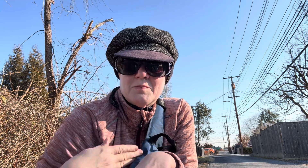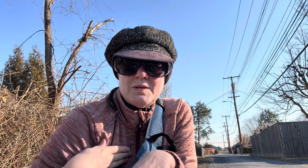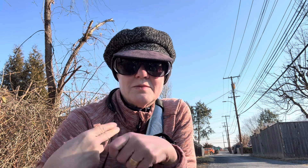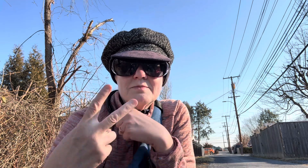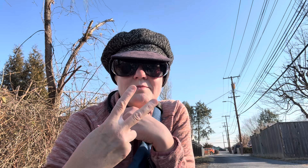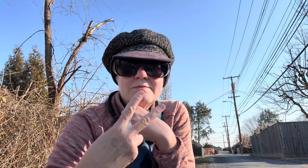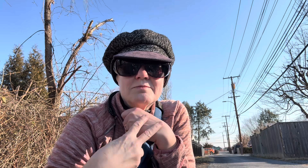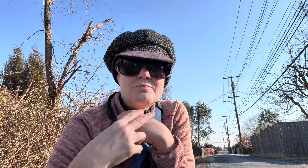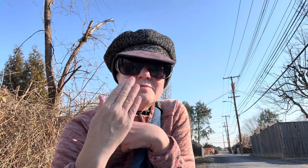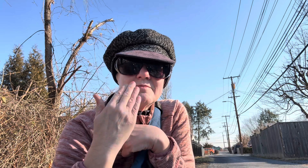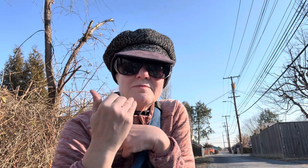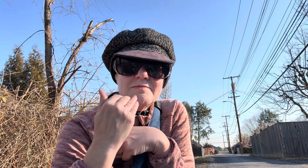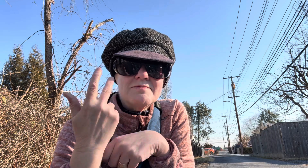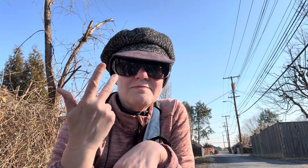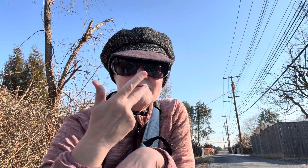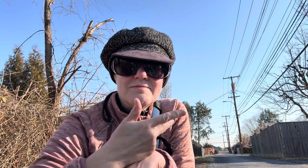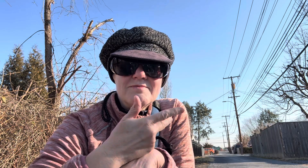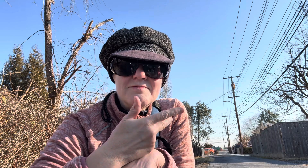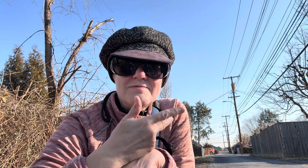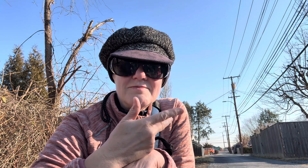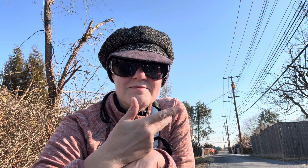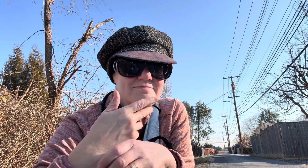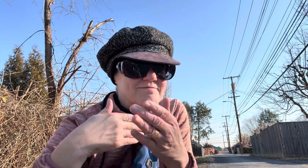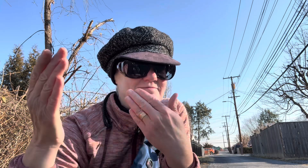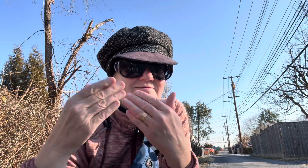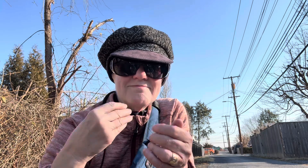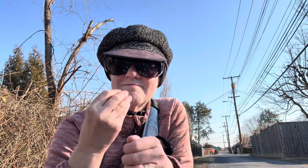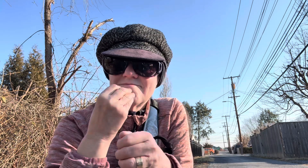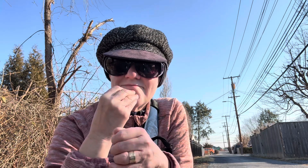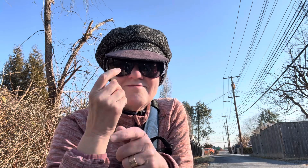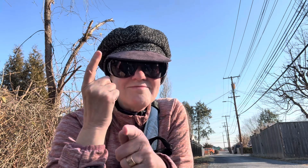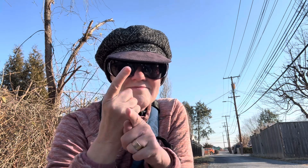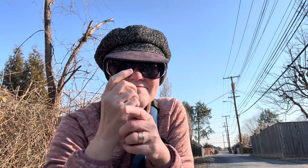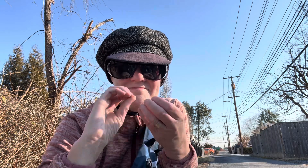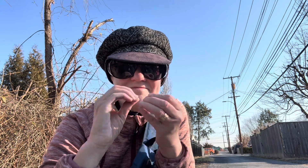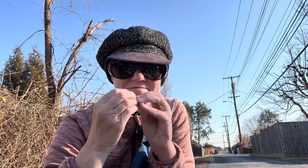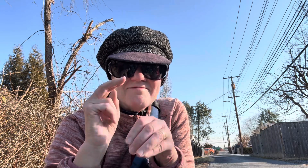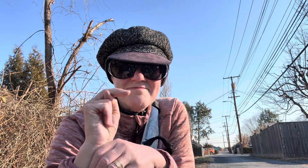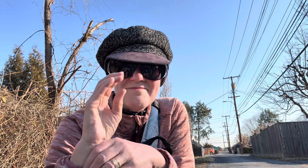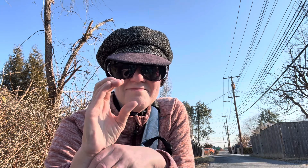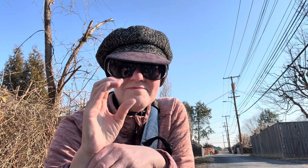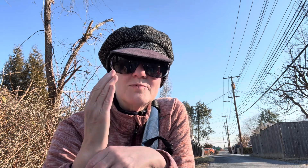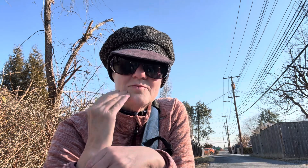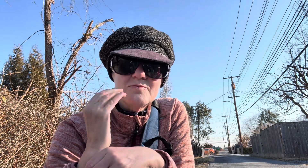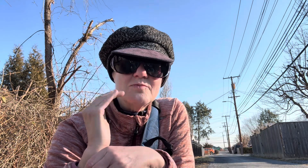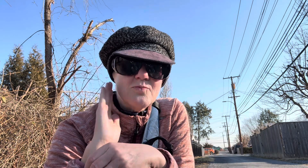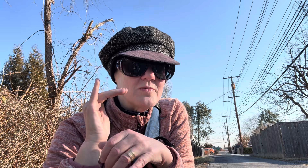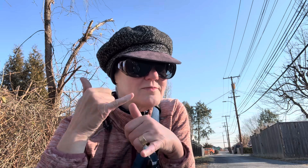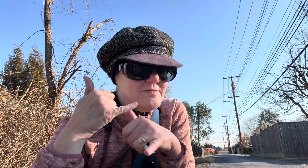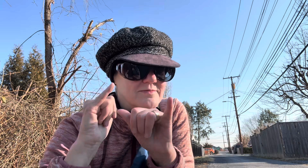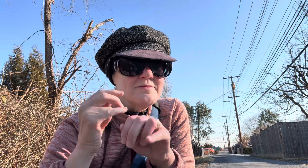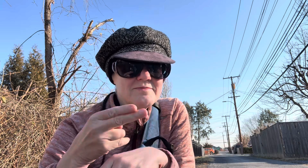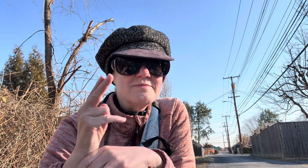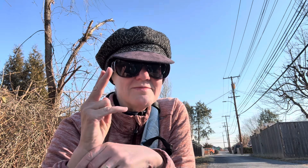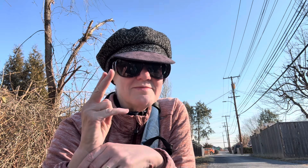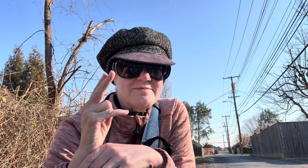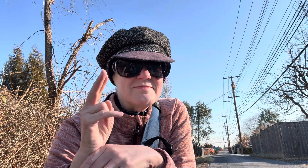If he cheats, his blood sugar is high for 3 days, no matter if he gets back on track those next